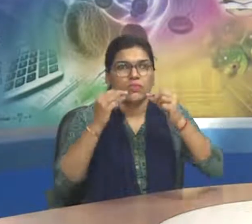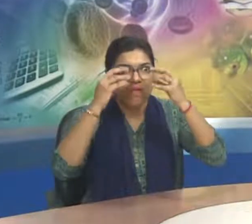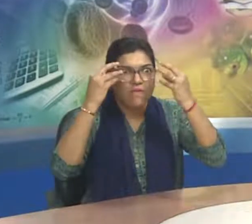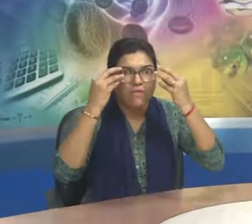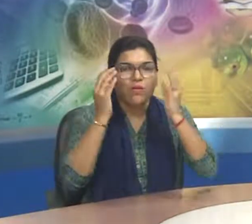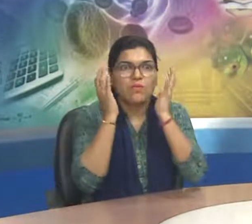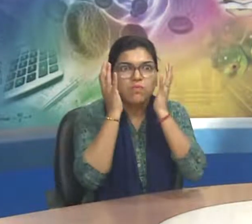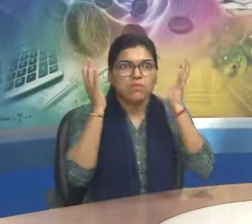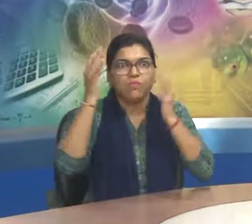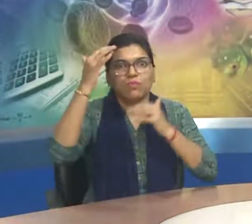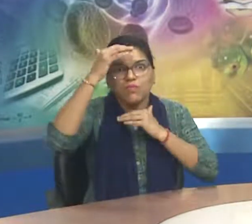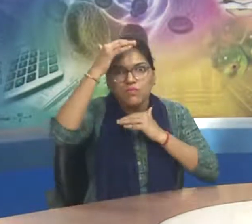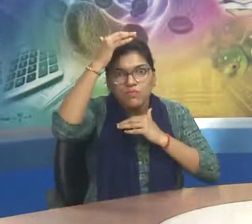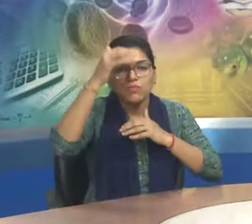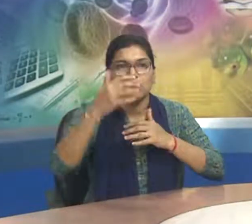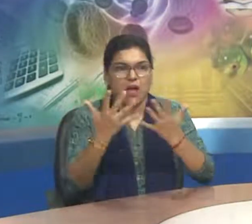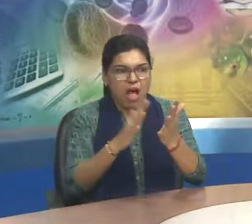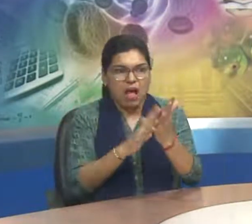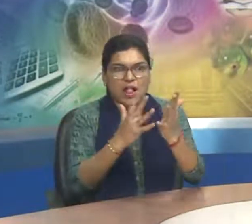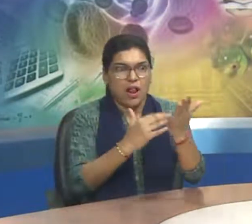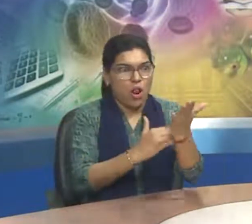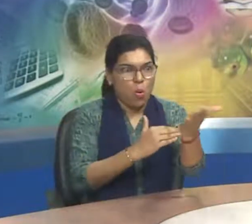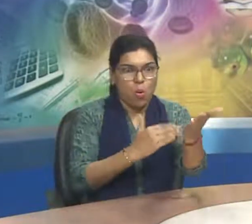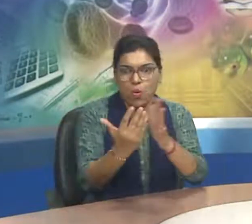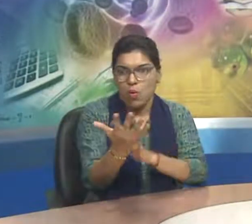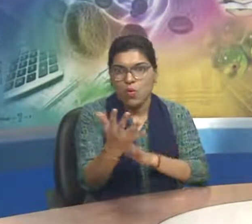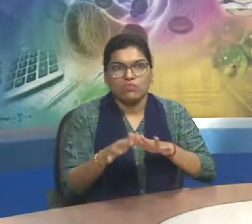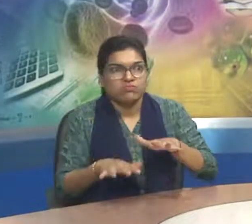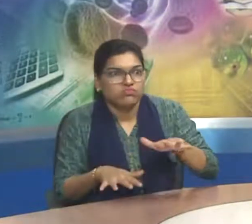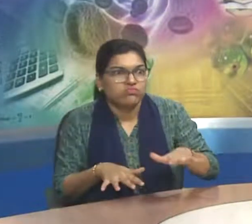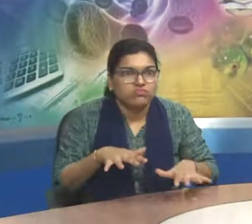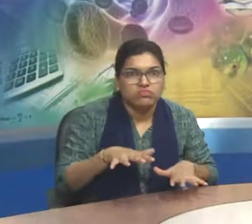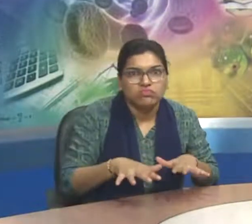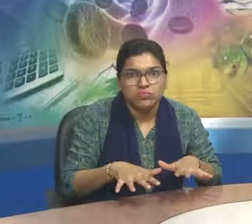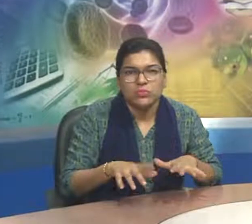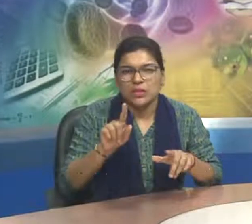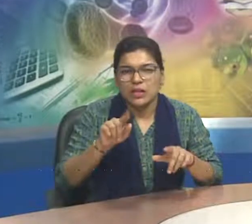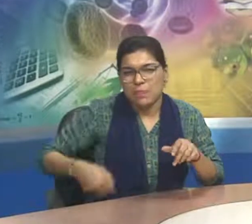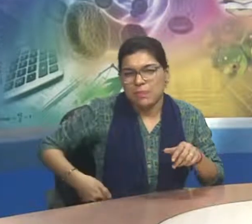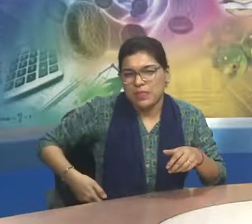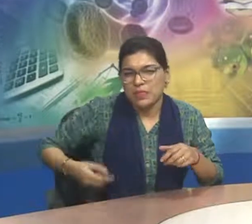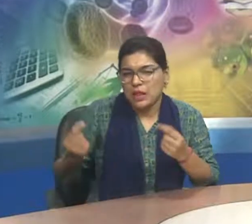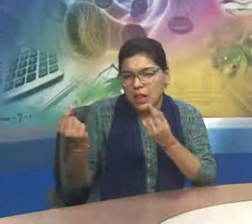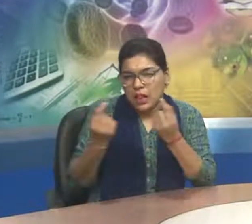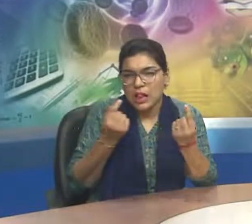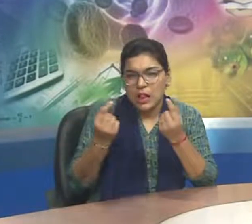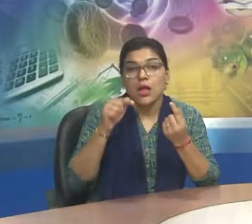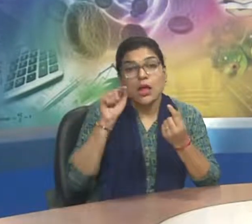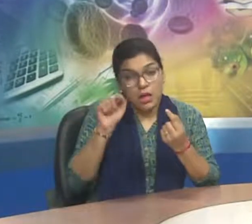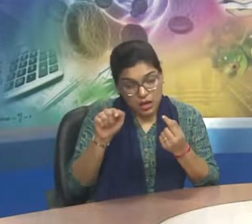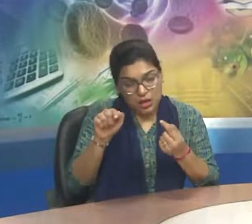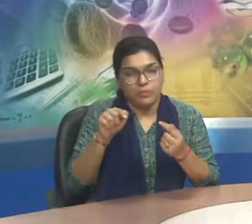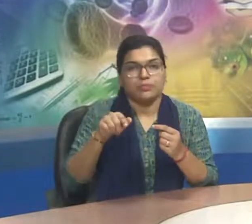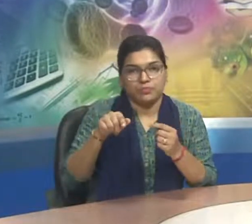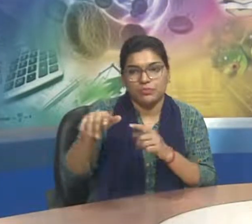as we all know that the humans, they had a different physical